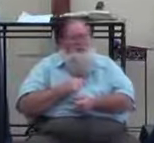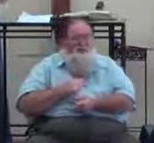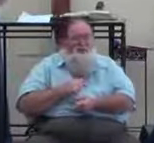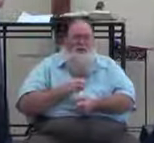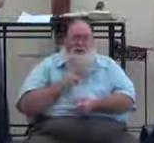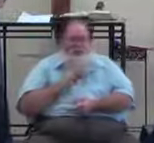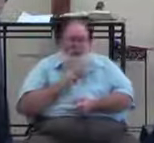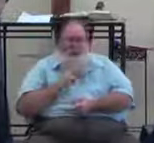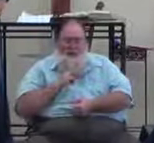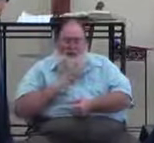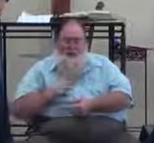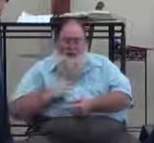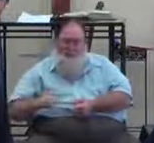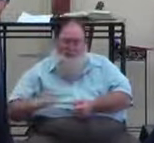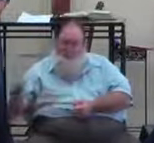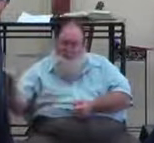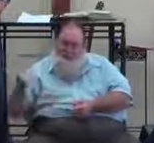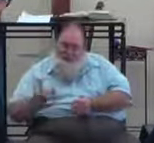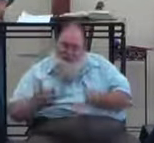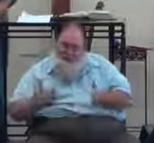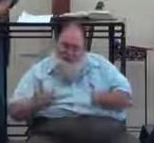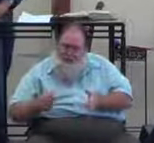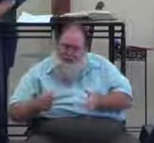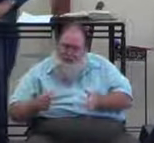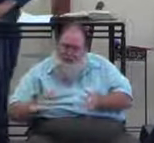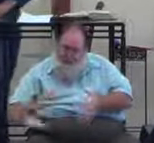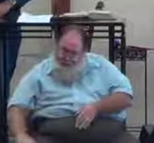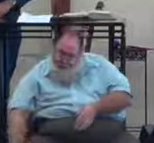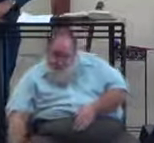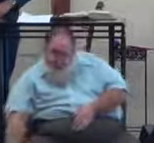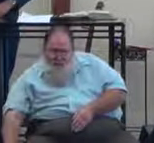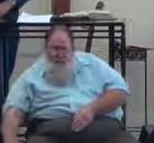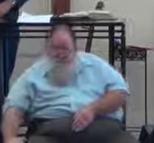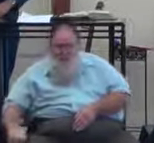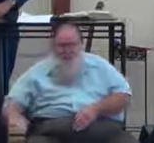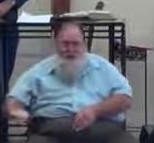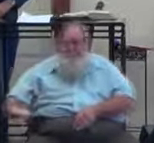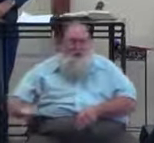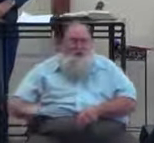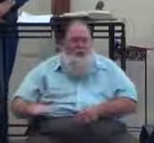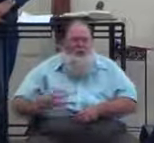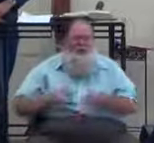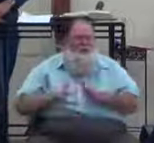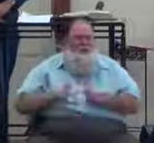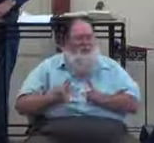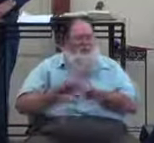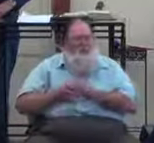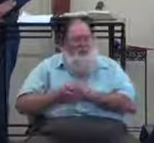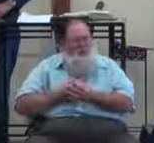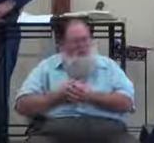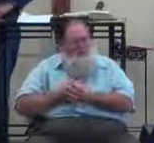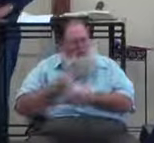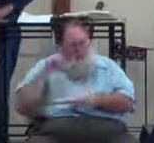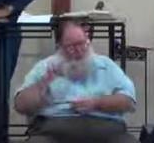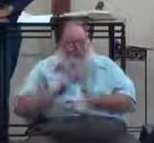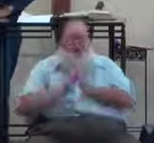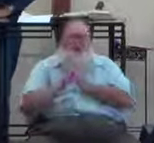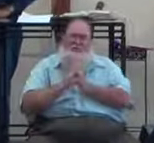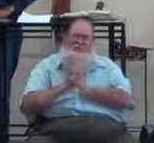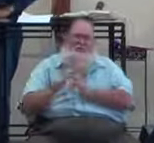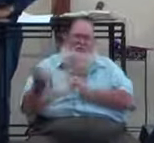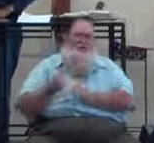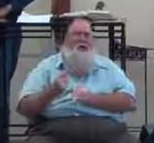foot deep, and they're sitting there waiting on a bus to come and get them and haul them out of there. They wouldn't even get up and run for their life.